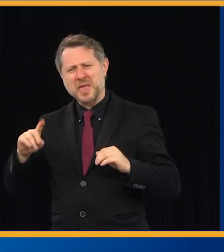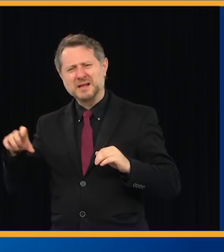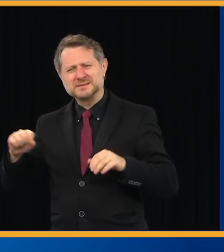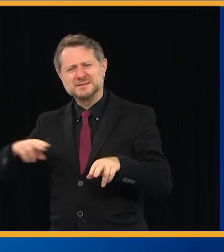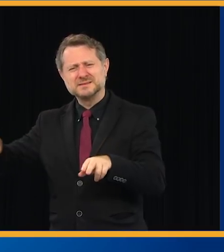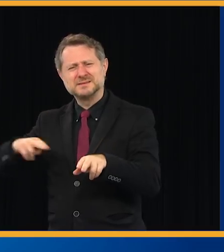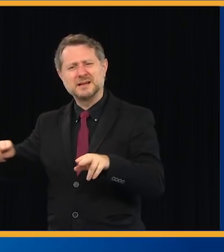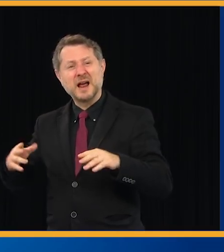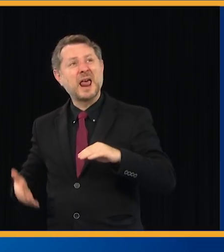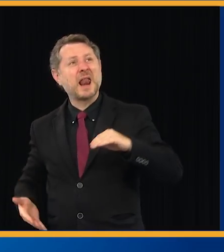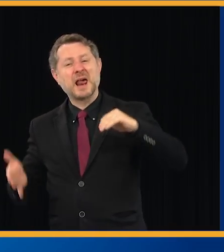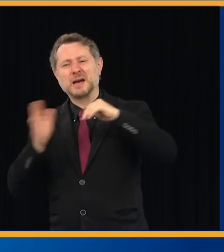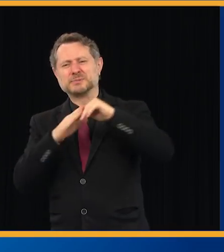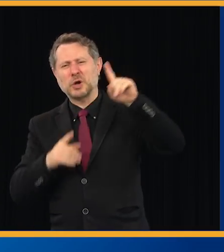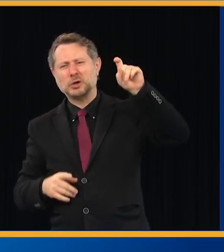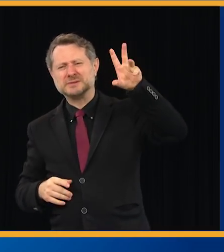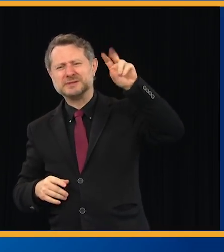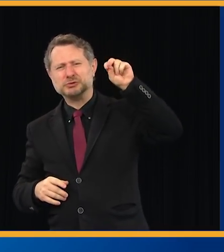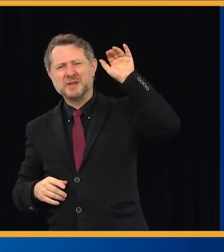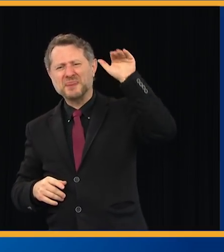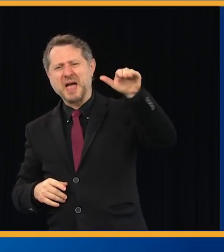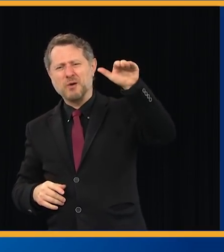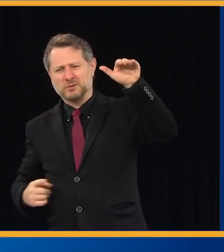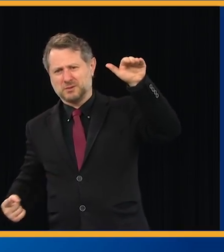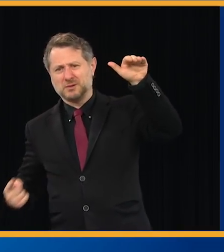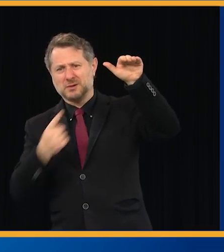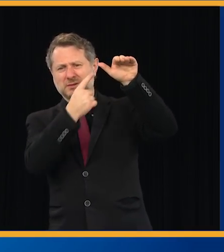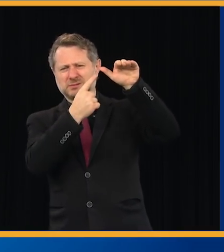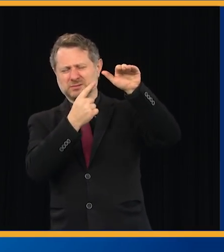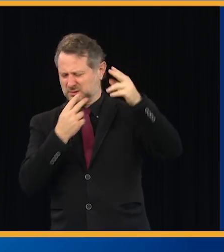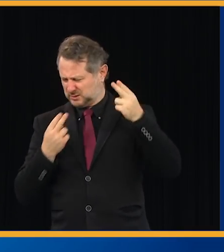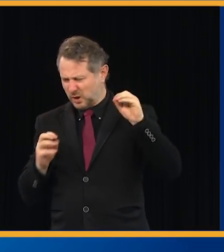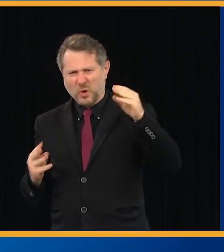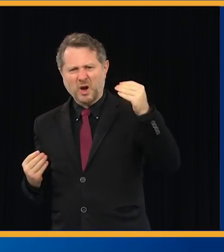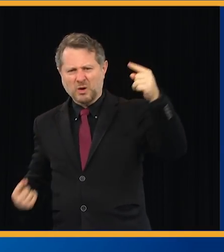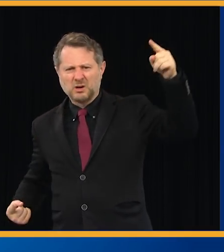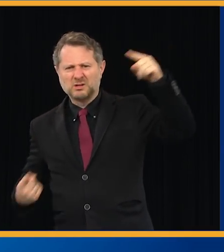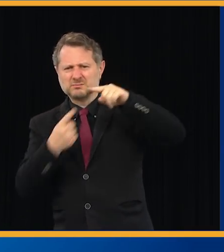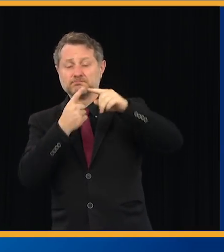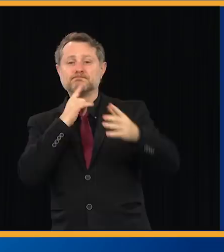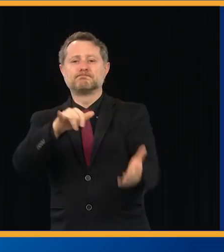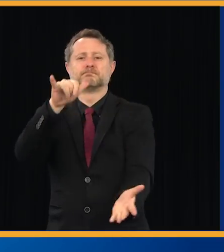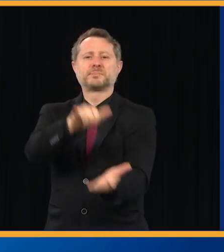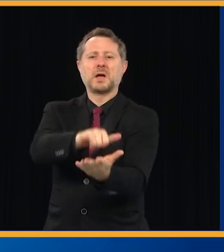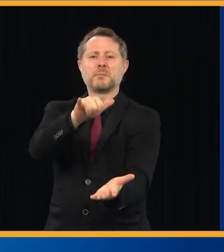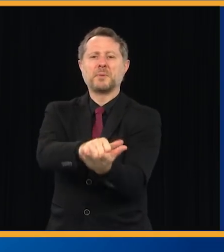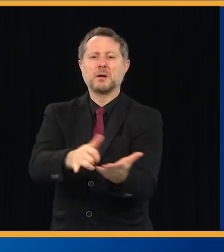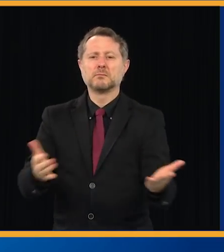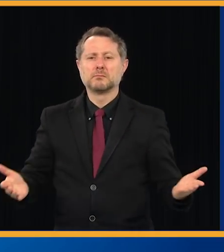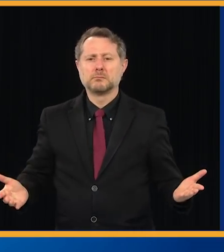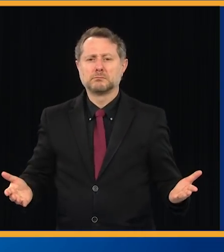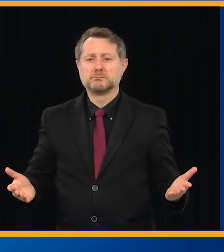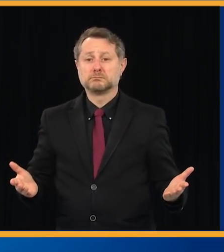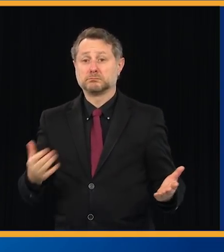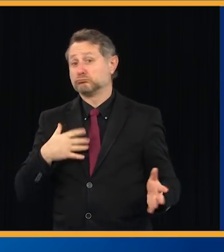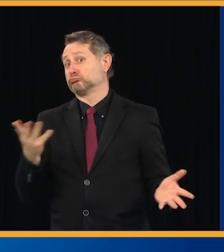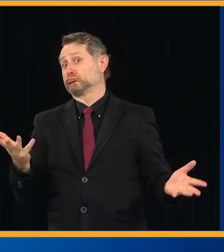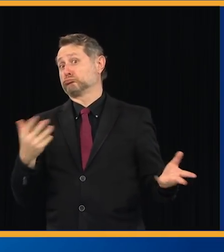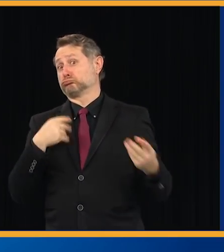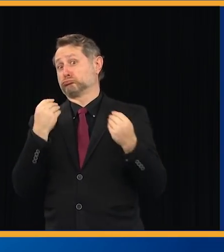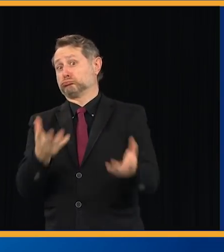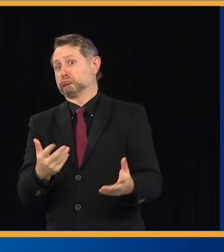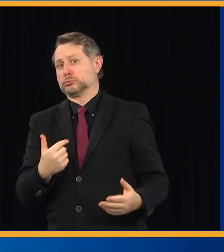130,000 capacity? It was impossible. And by the way, we don't really have a public health